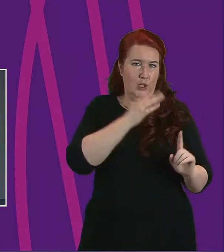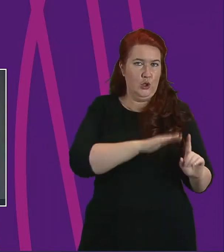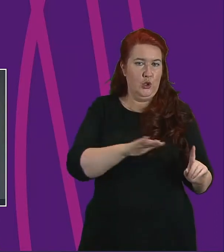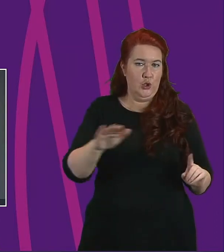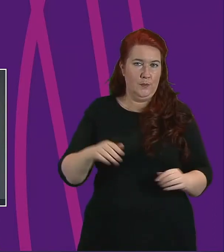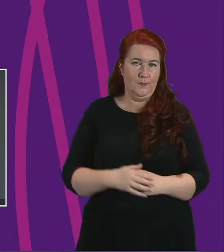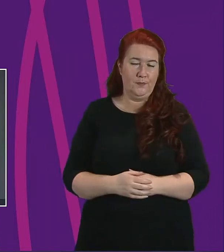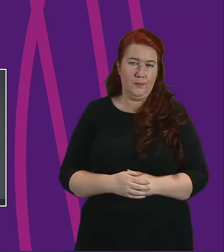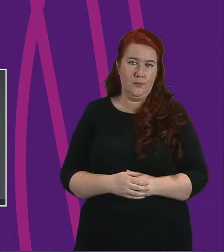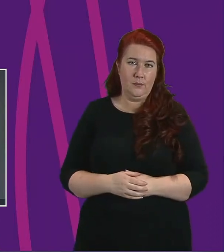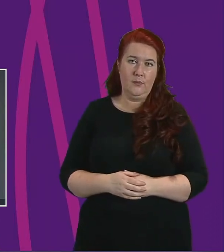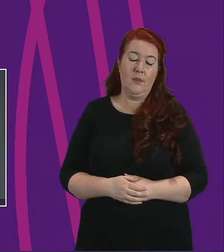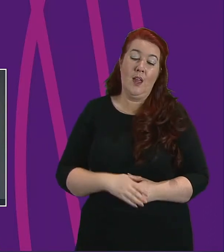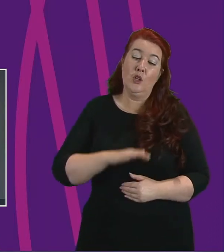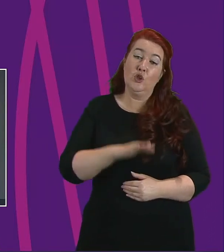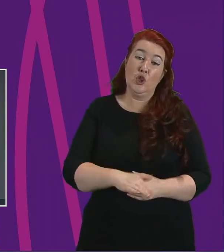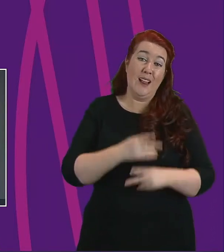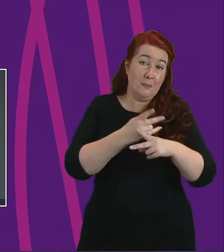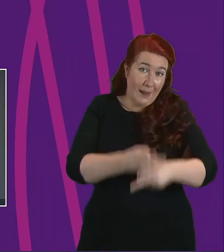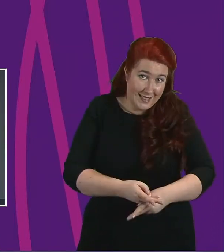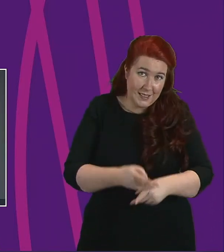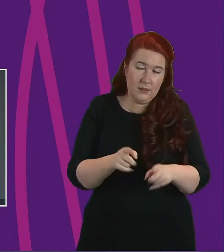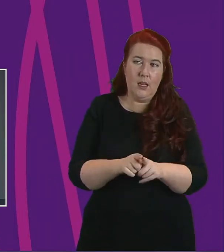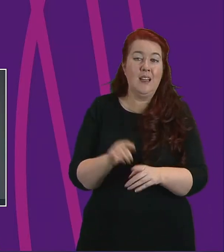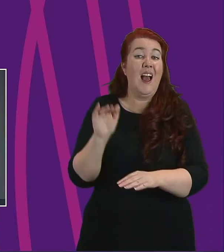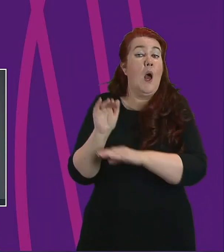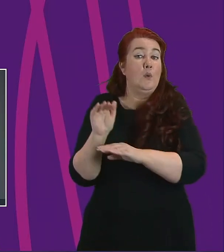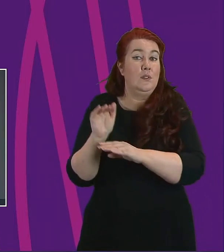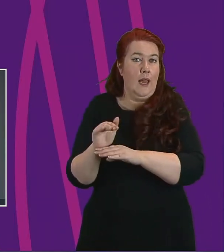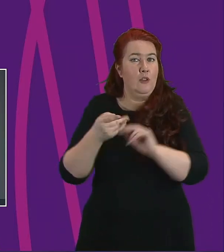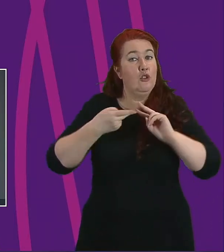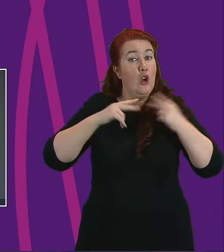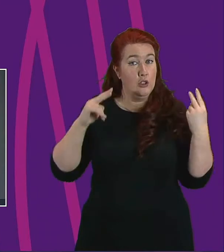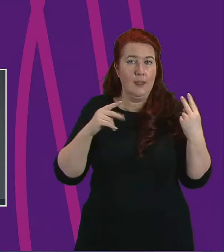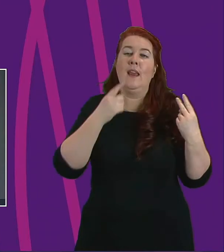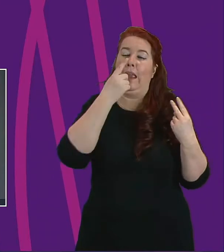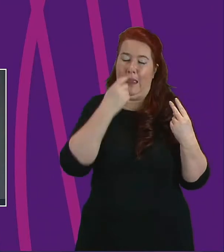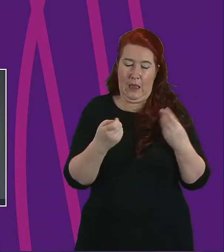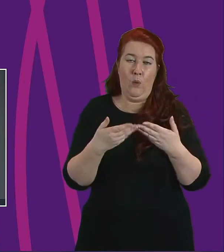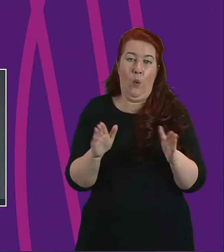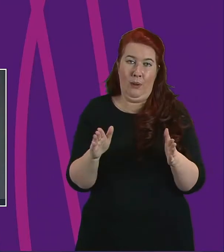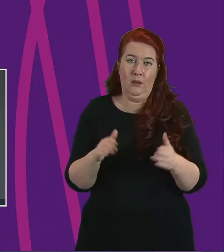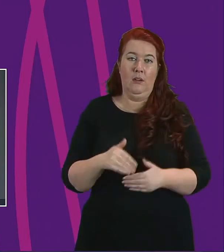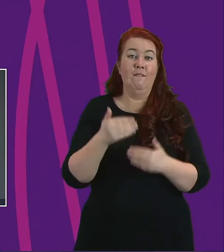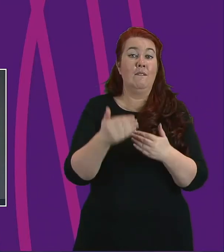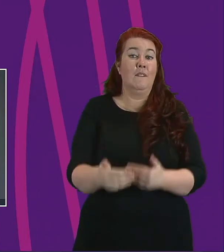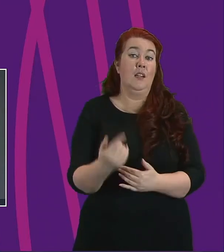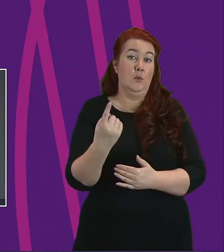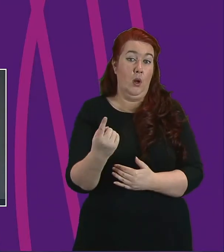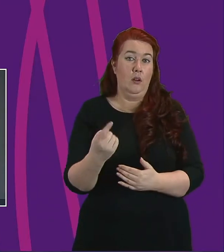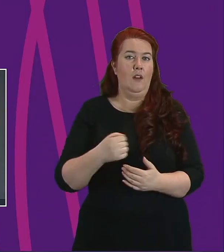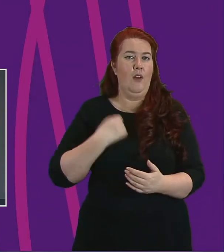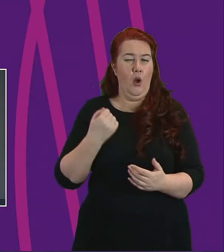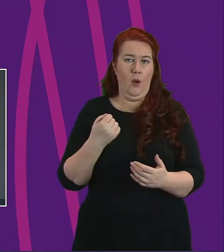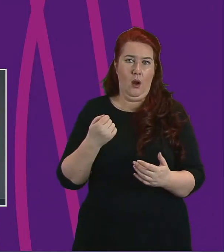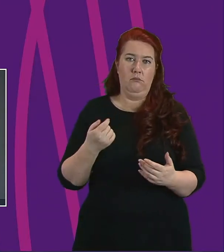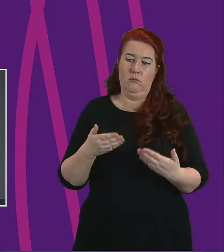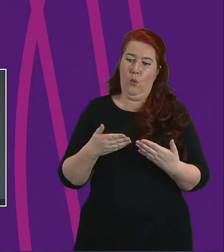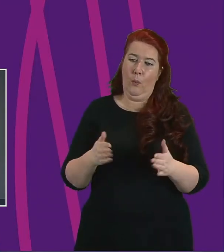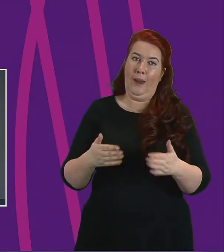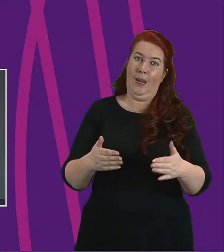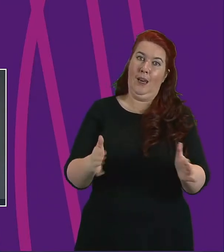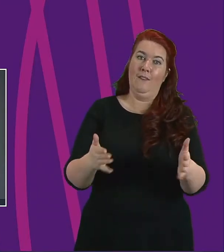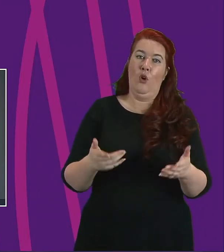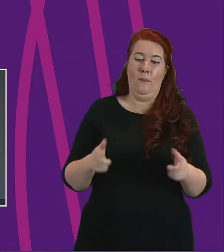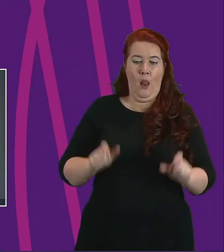Childminding services and outdoor nurseries will be able to reopen when we move into the first phase of our managed relaxation of lockdown